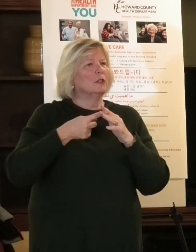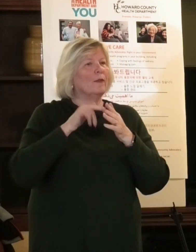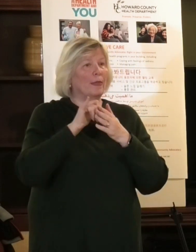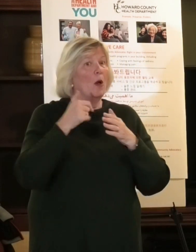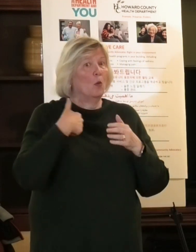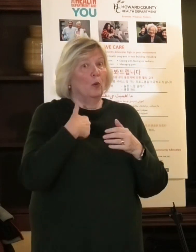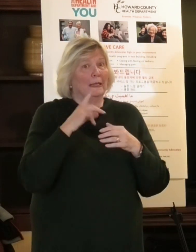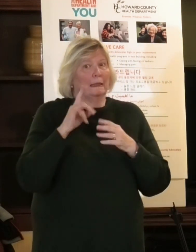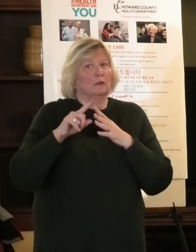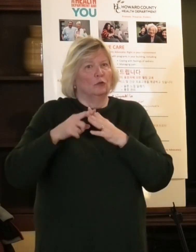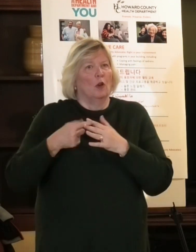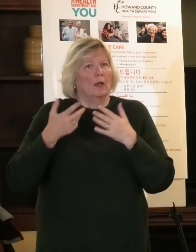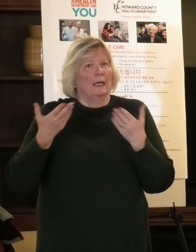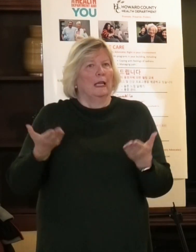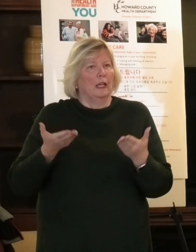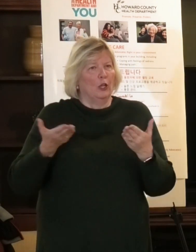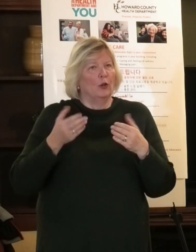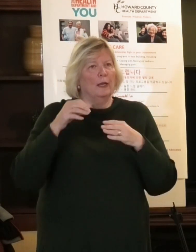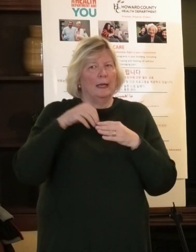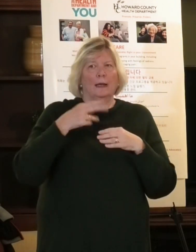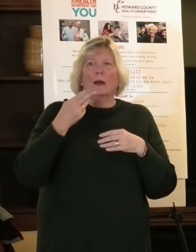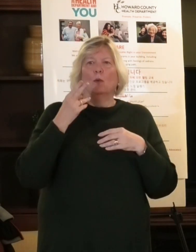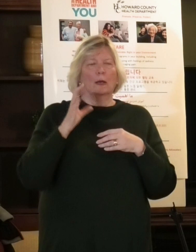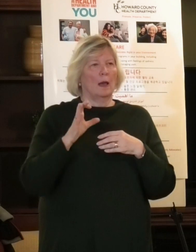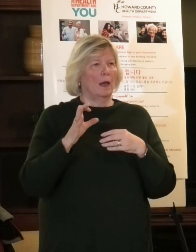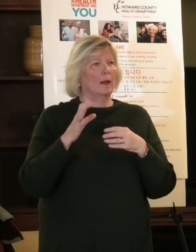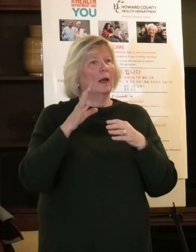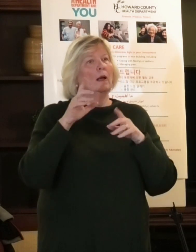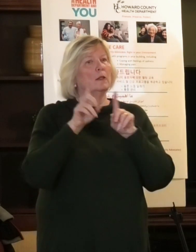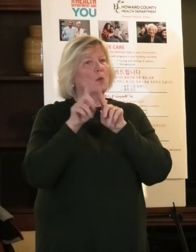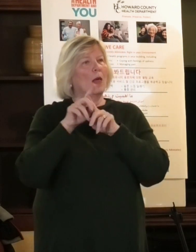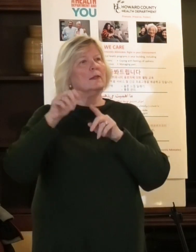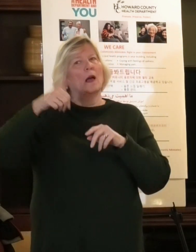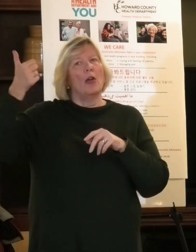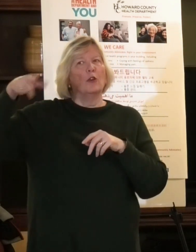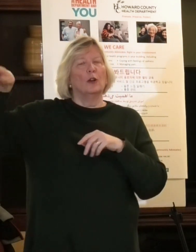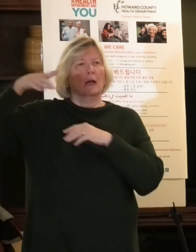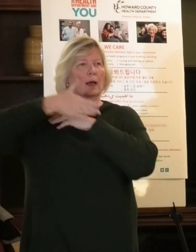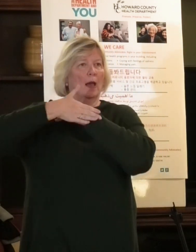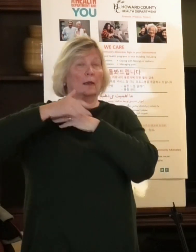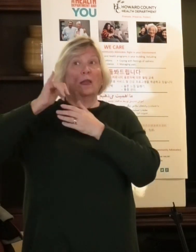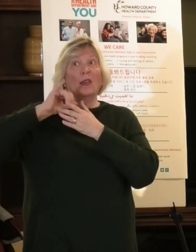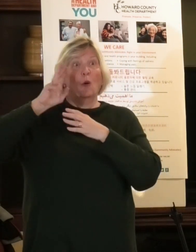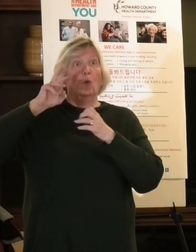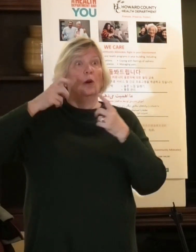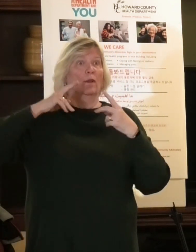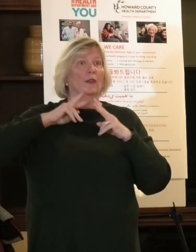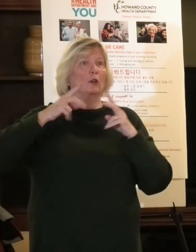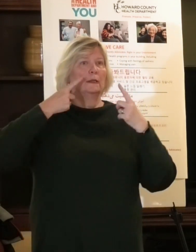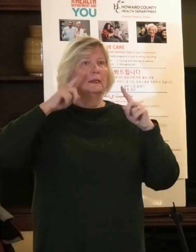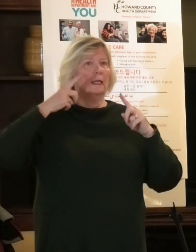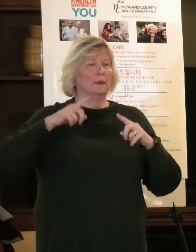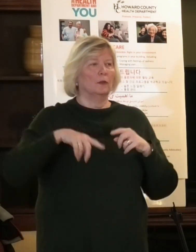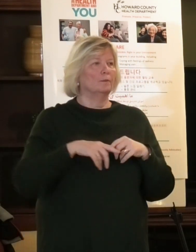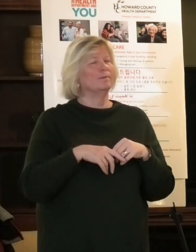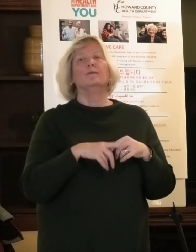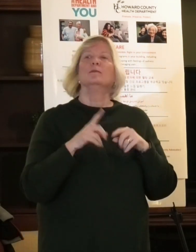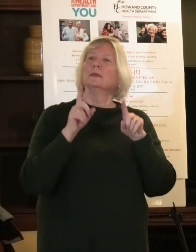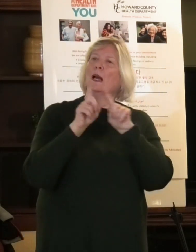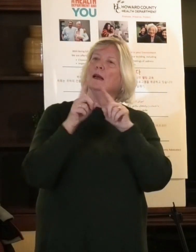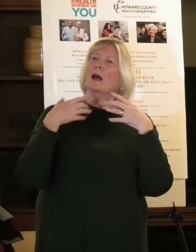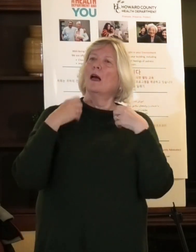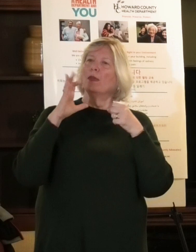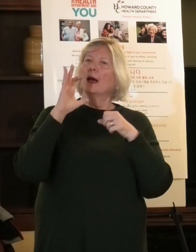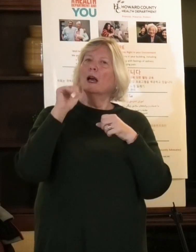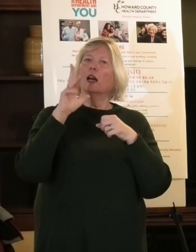we have started here in Howard County, as well as other counties which have been quite successful. As a